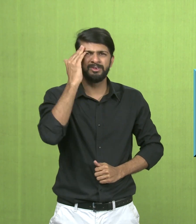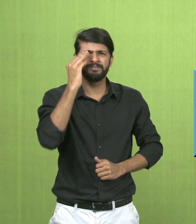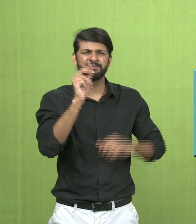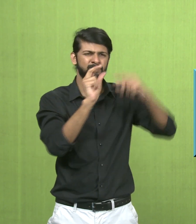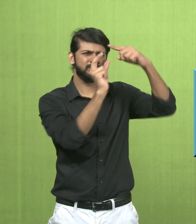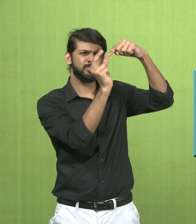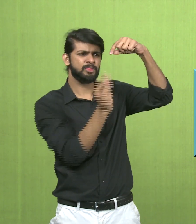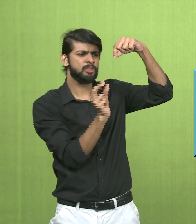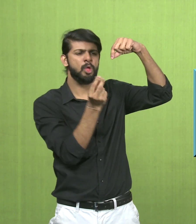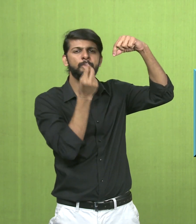Grapevine,